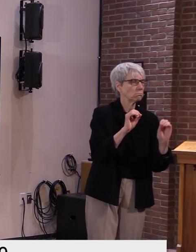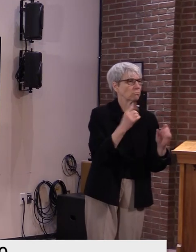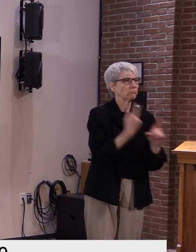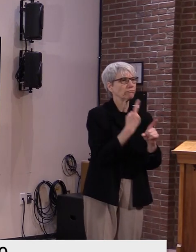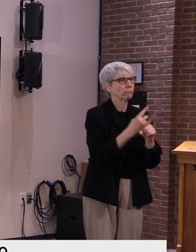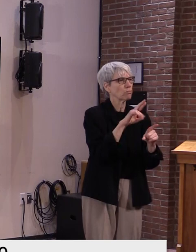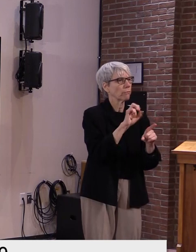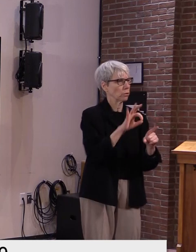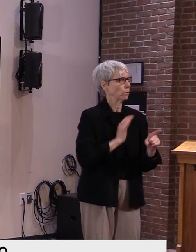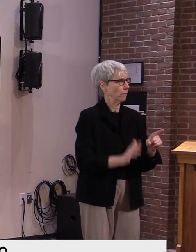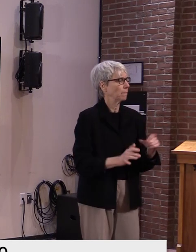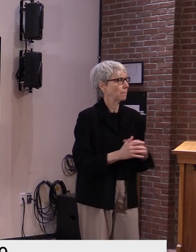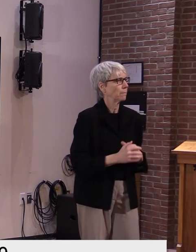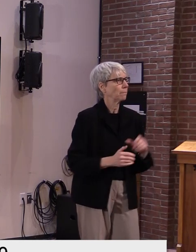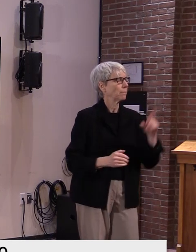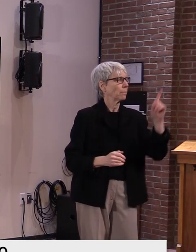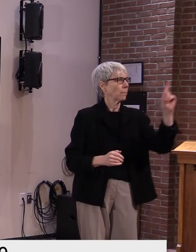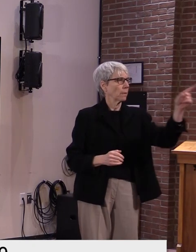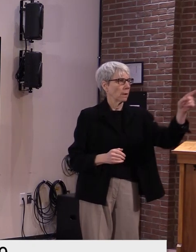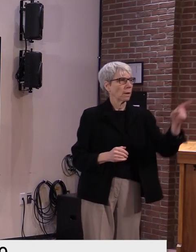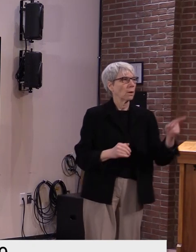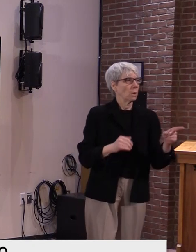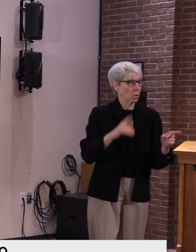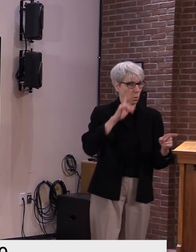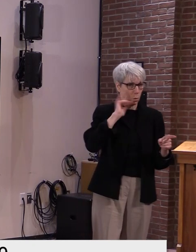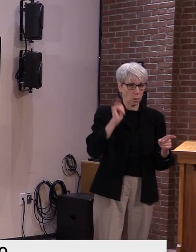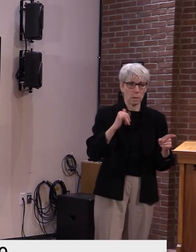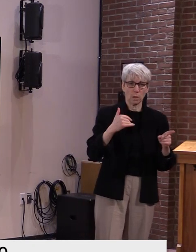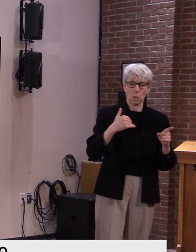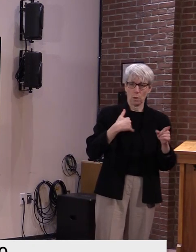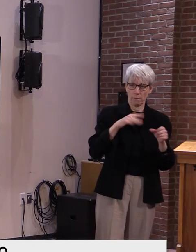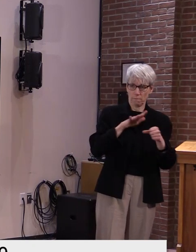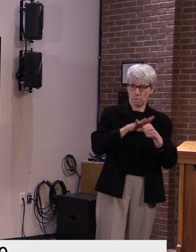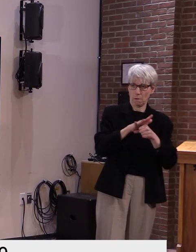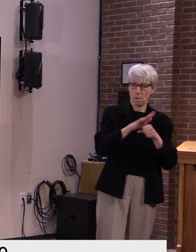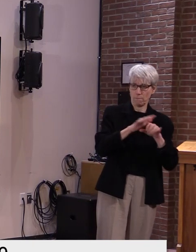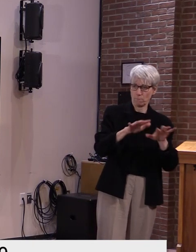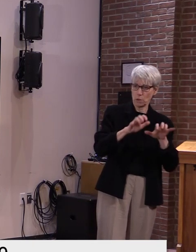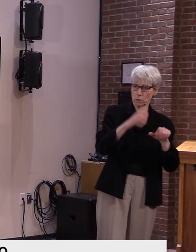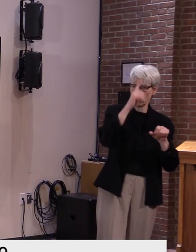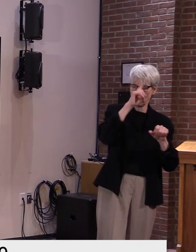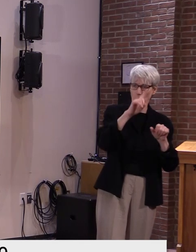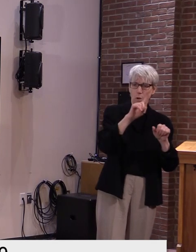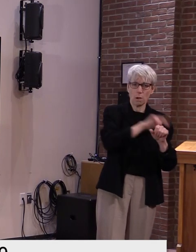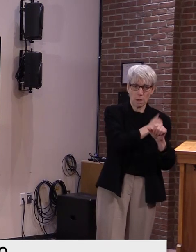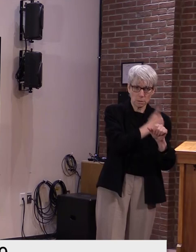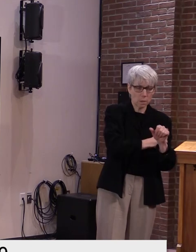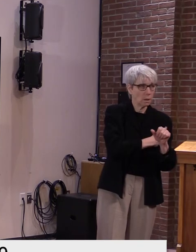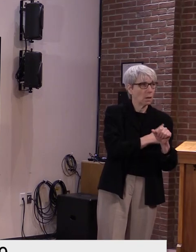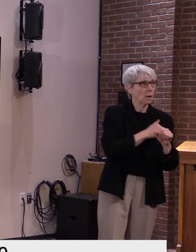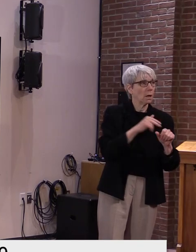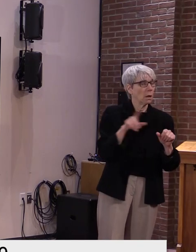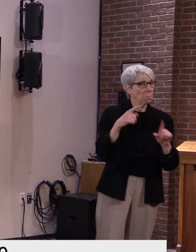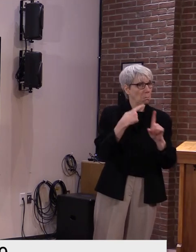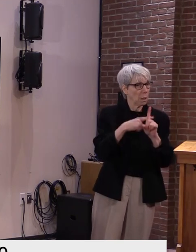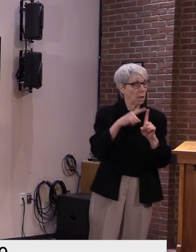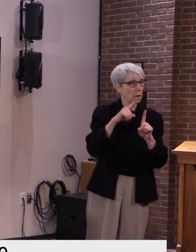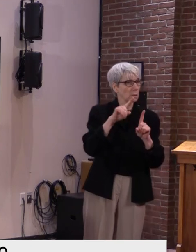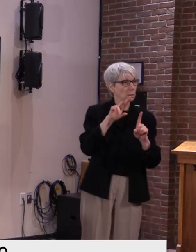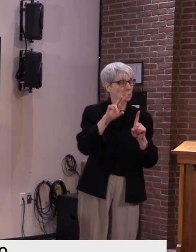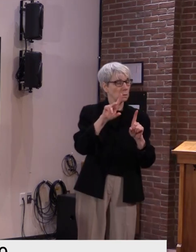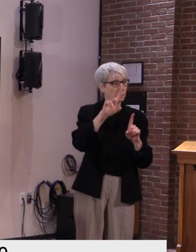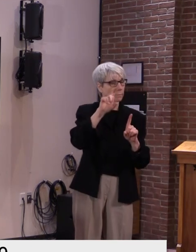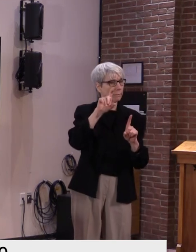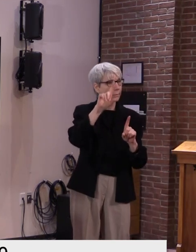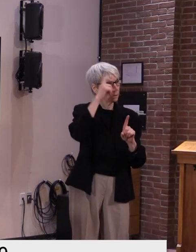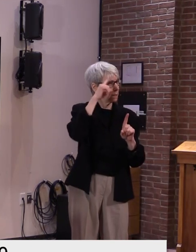Levine, anything? I think that's good. Okay, so it sounds like they're at the freezer capacity. It's at a number of hospitals, any state facilities? Yes. Okay. We had